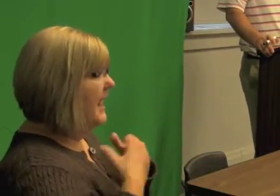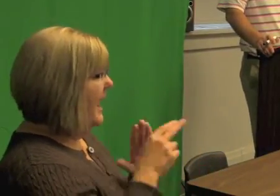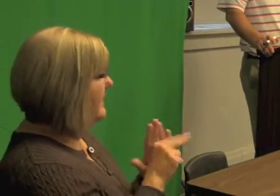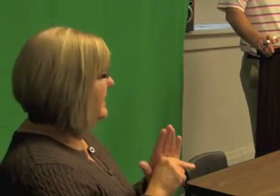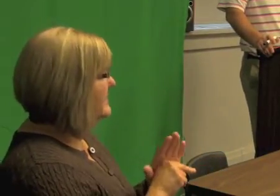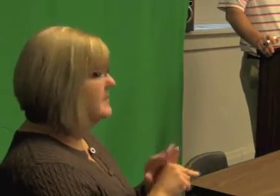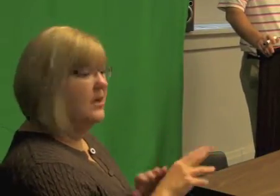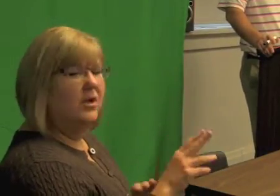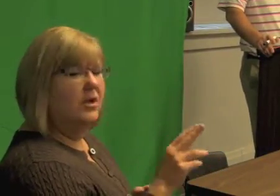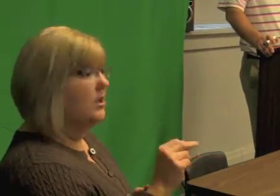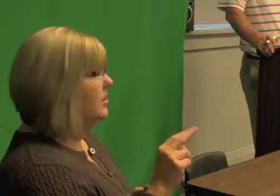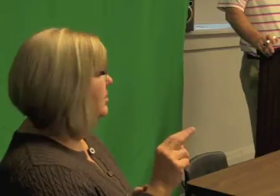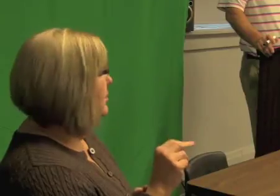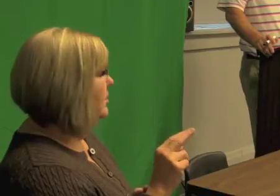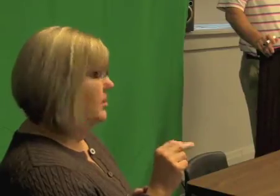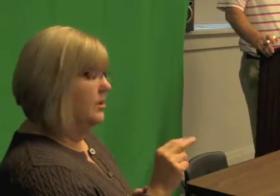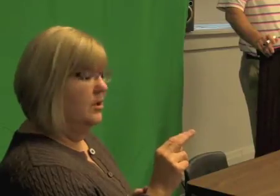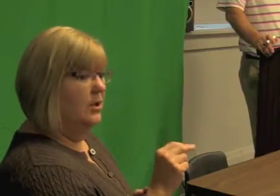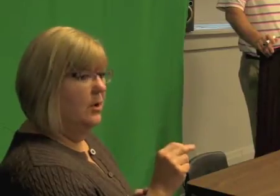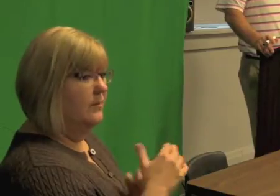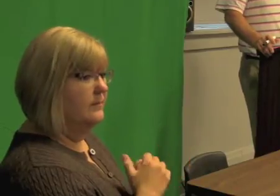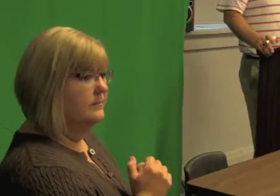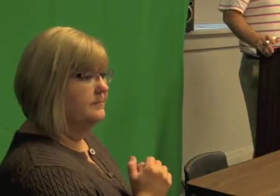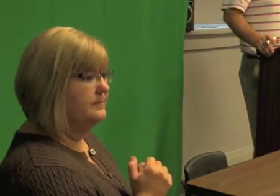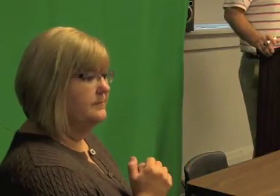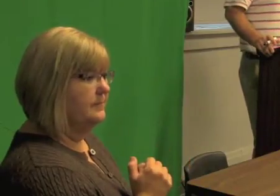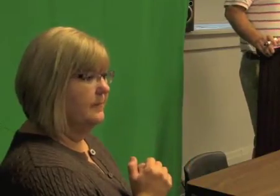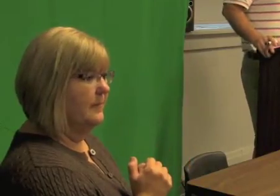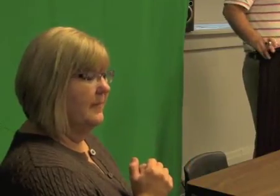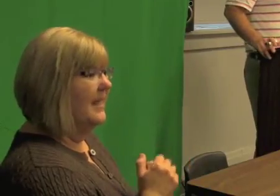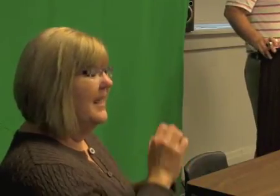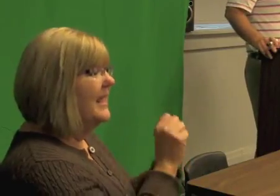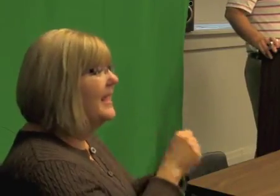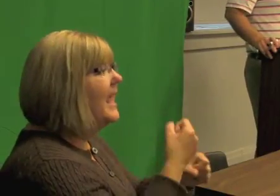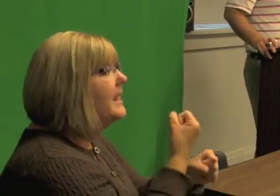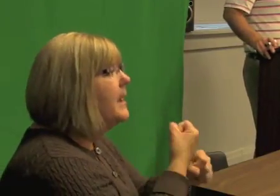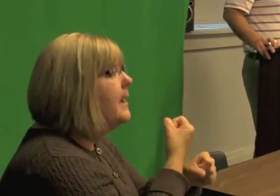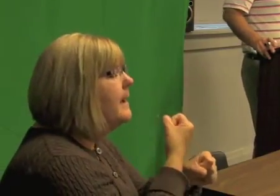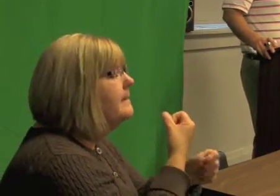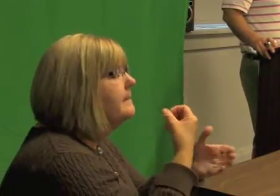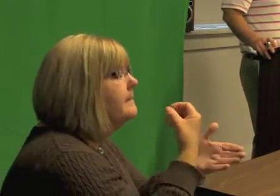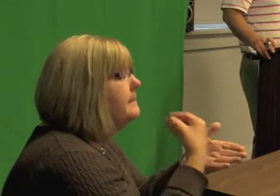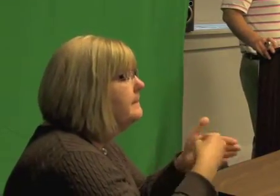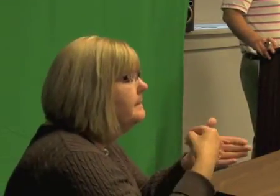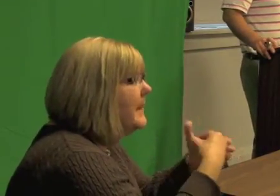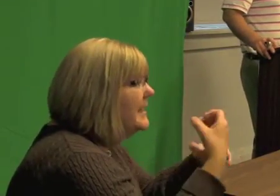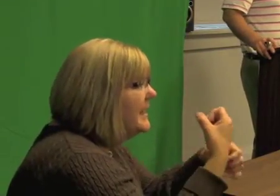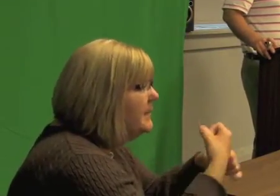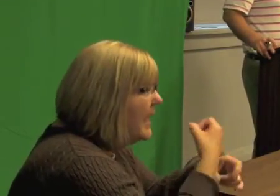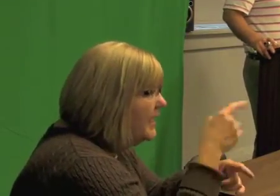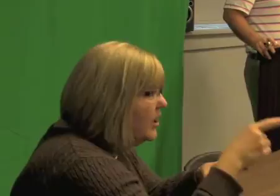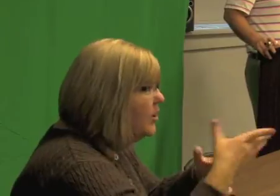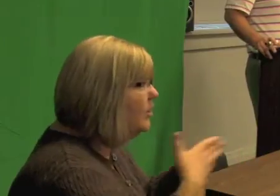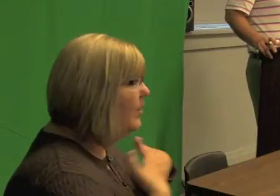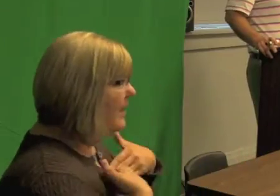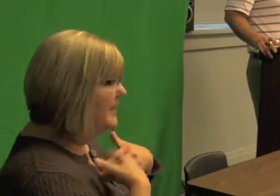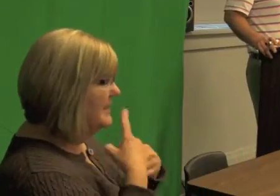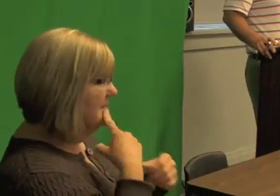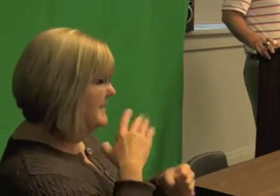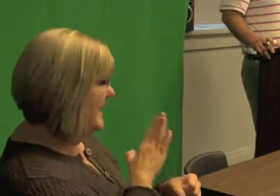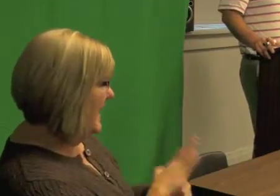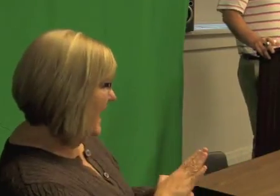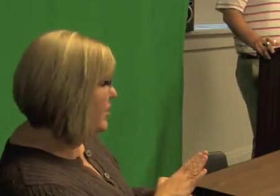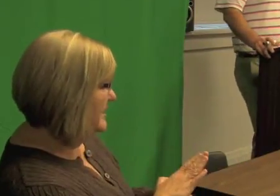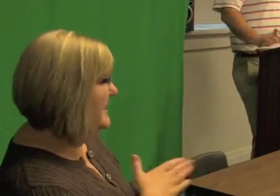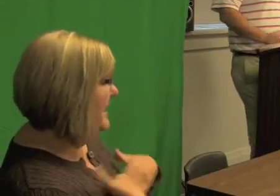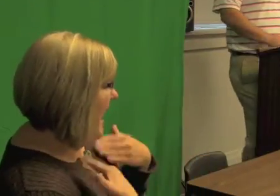No. What? Can you say that again? Yeah. Basically, can money make you happy? Buying things, does that guarantee happiness? Does